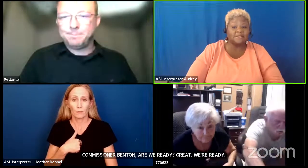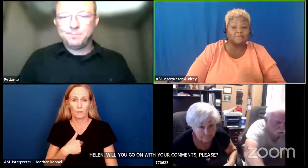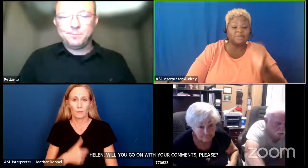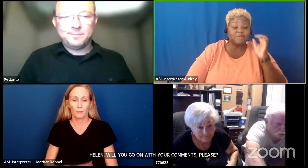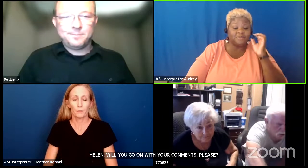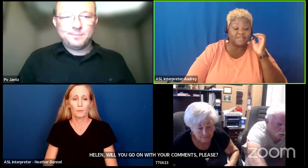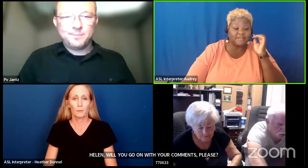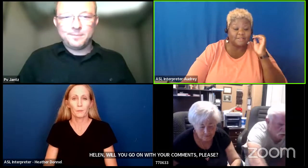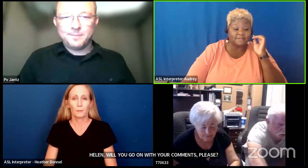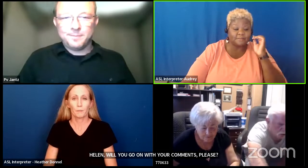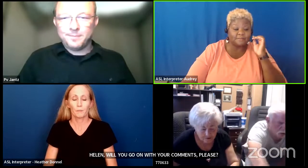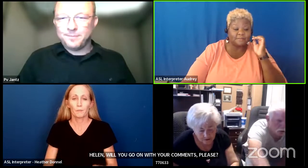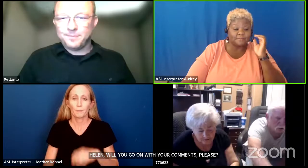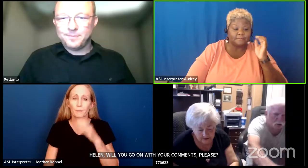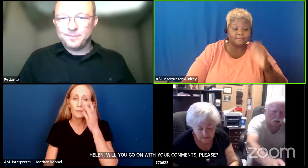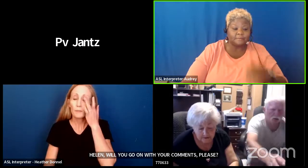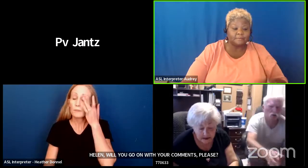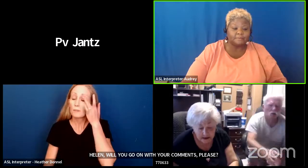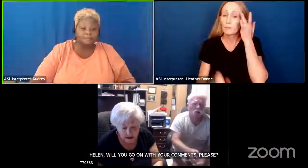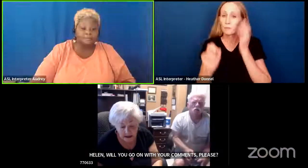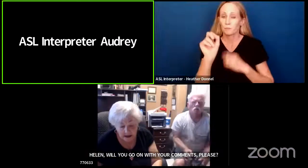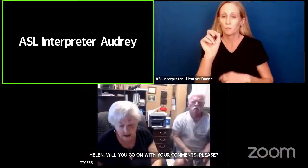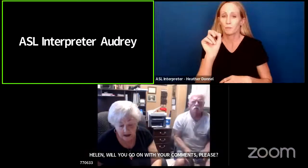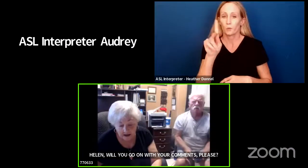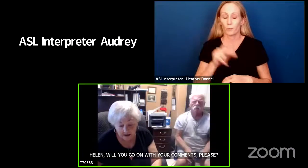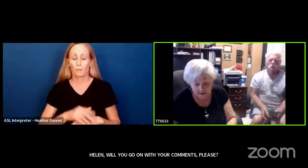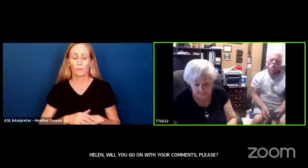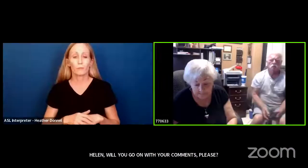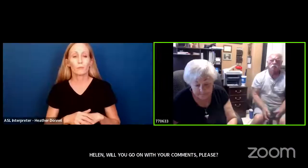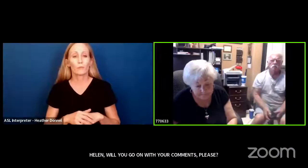Yes, yes, please proceed. Yes. Okay.